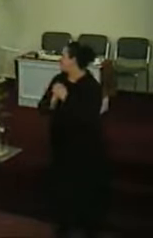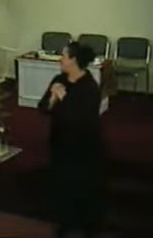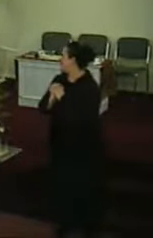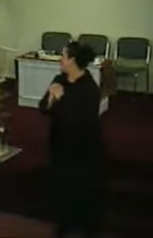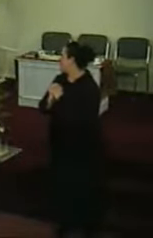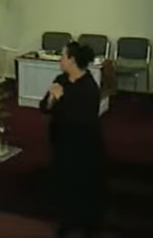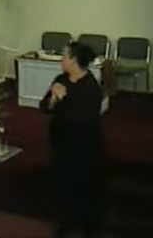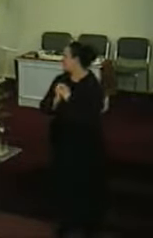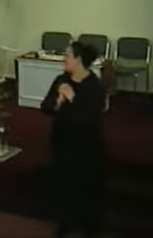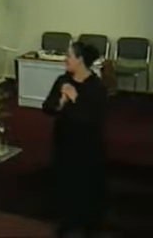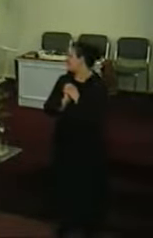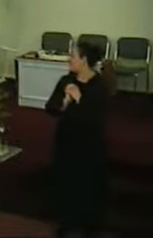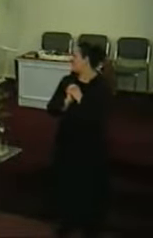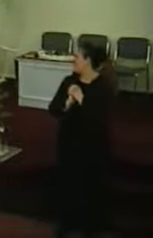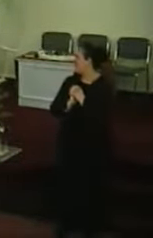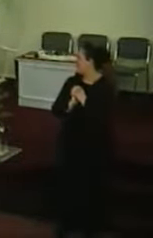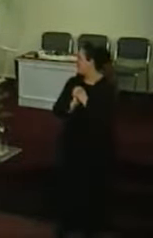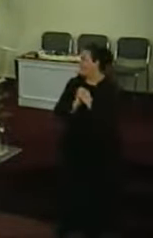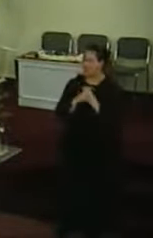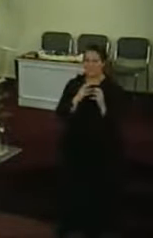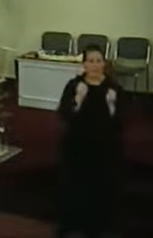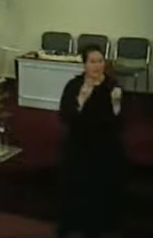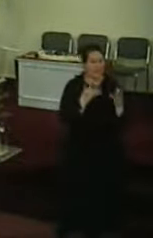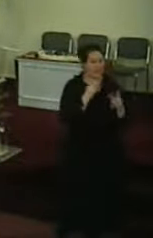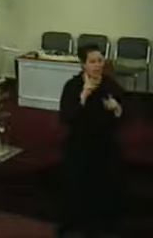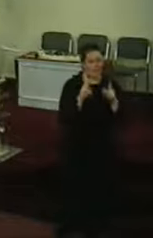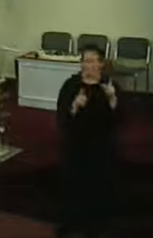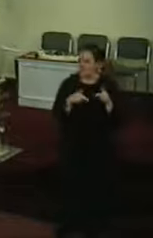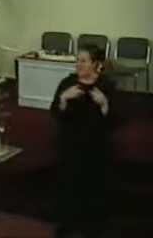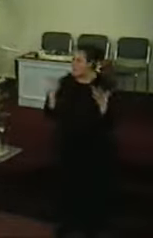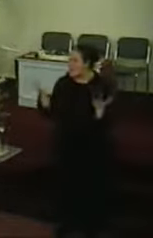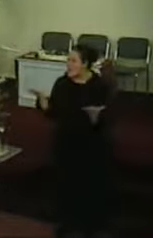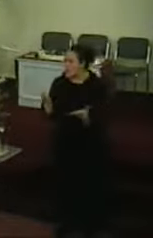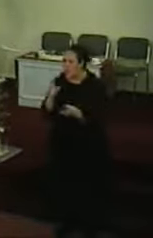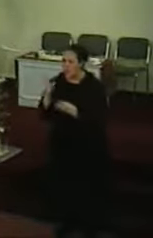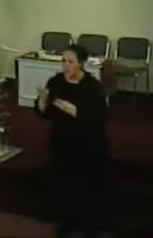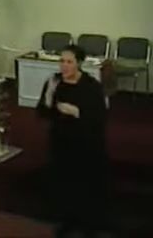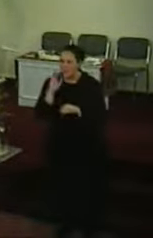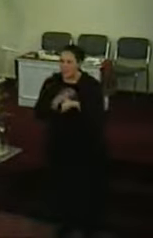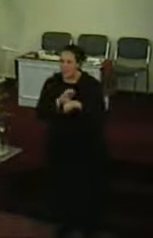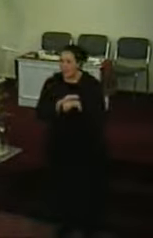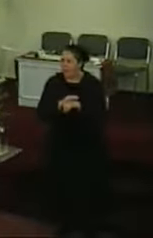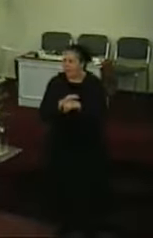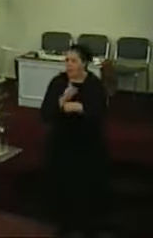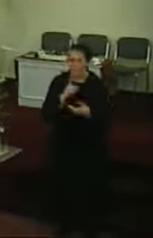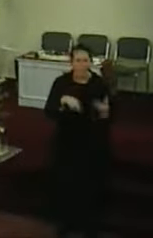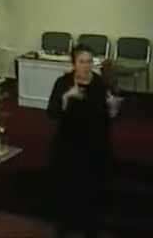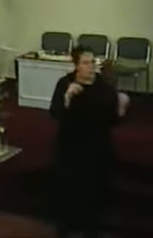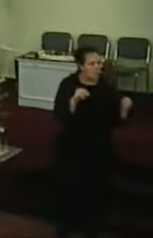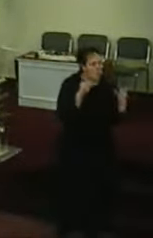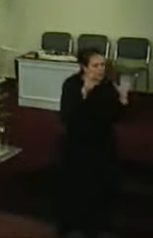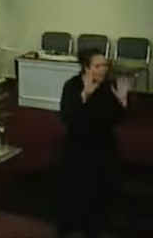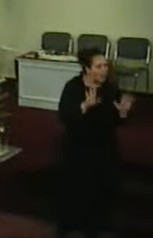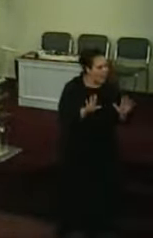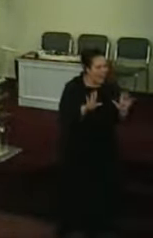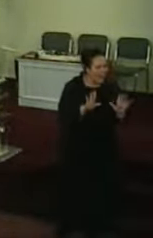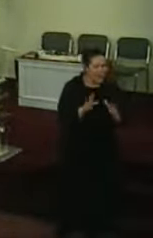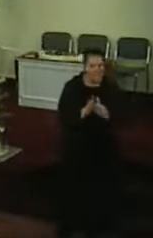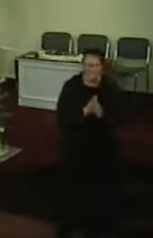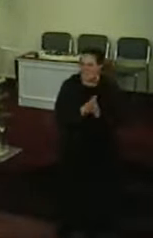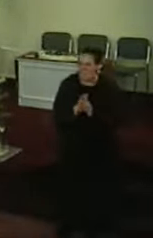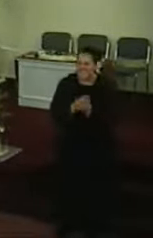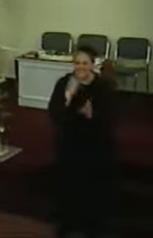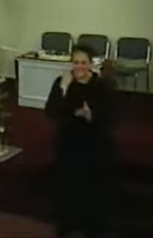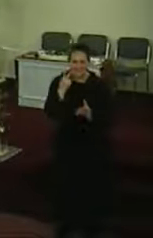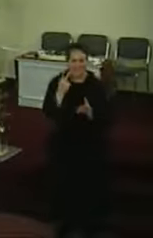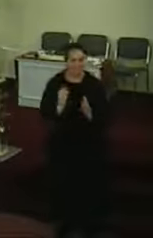That is so neat. And look at so many people here on Wednesday night. What do you do on Sunday? Where are you going to put everybody? That's exciting to see the